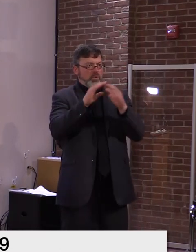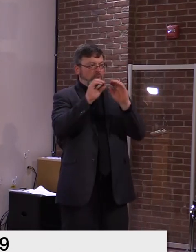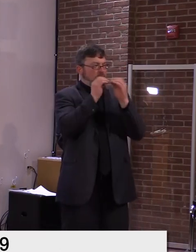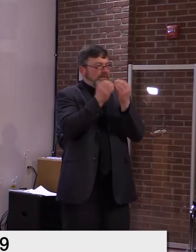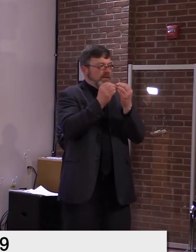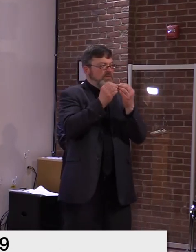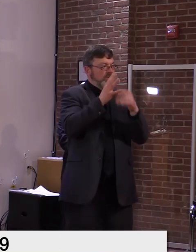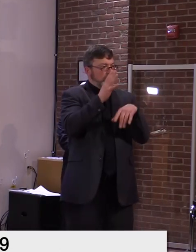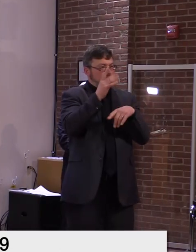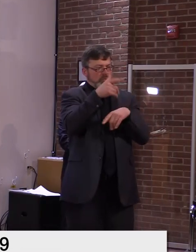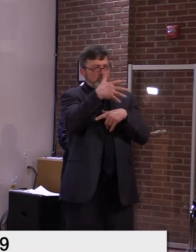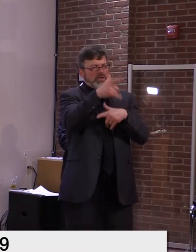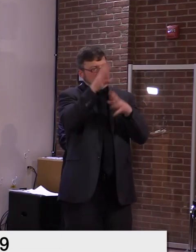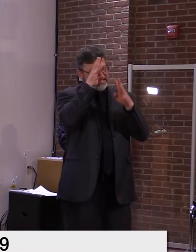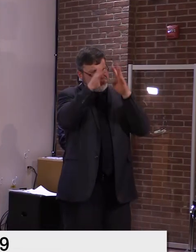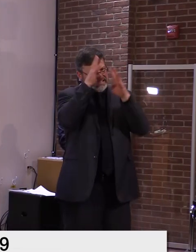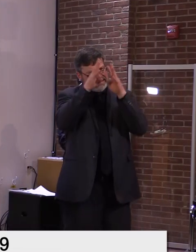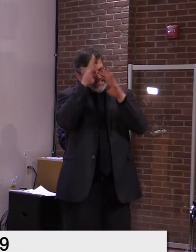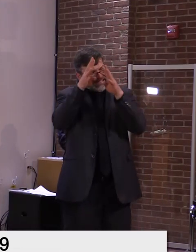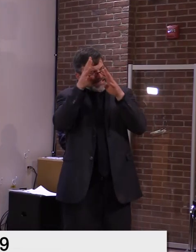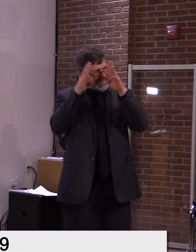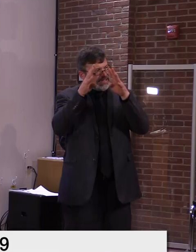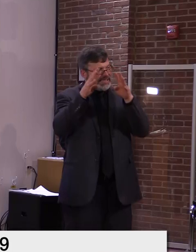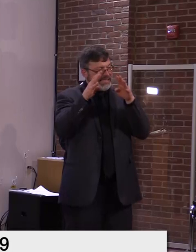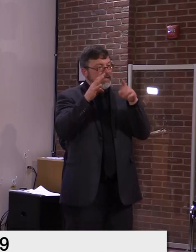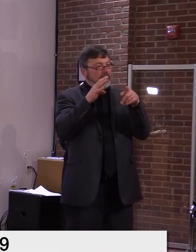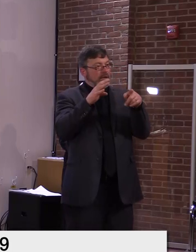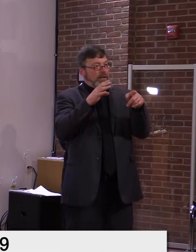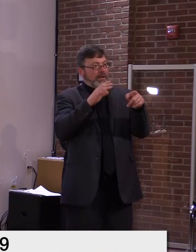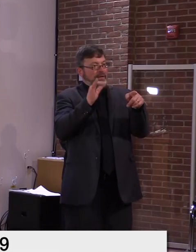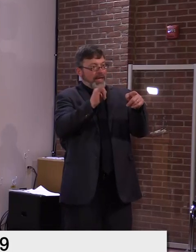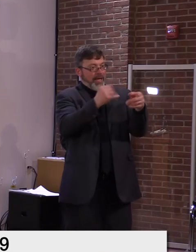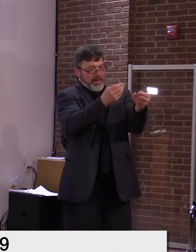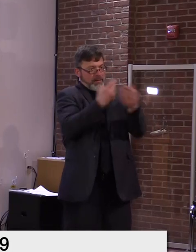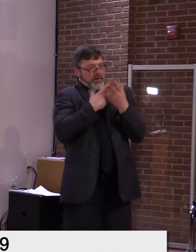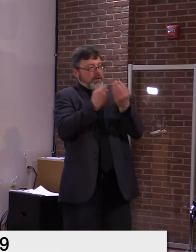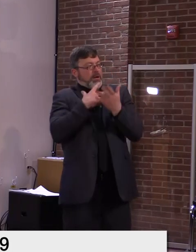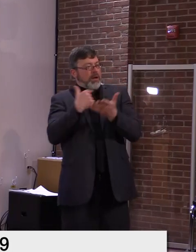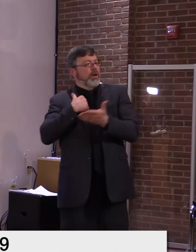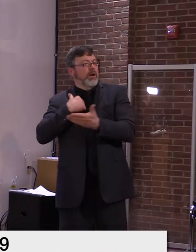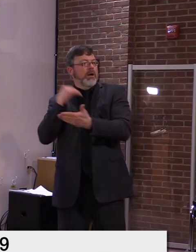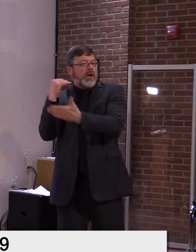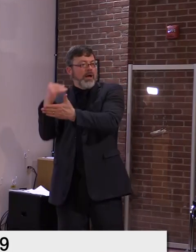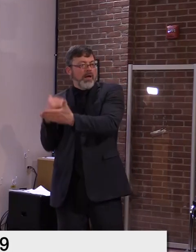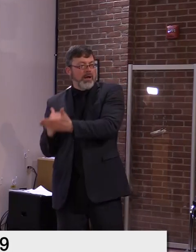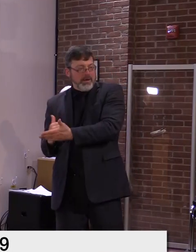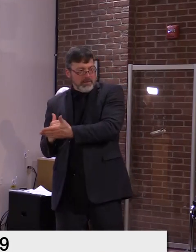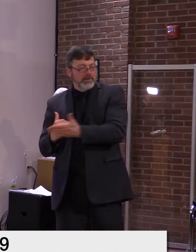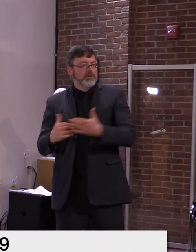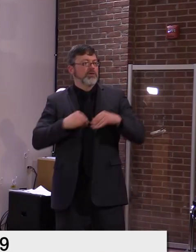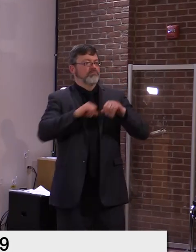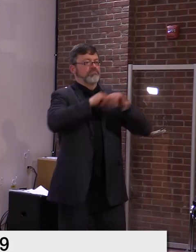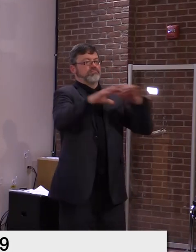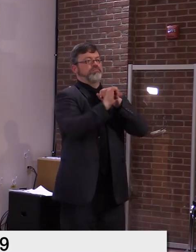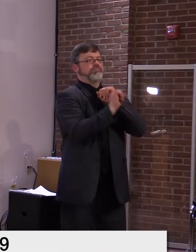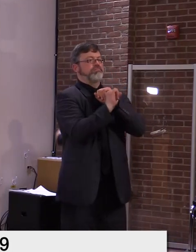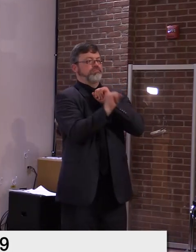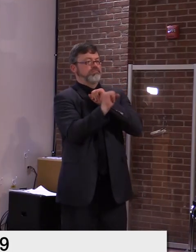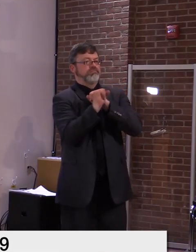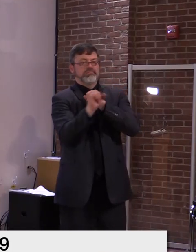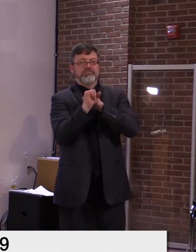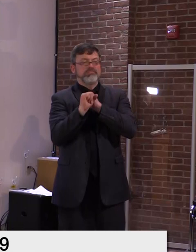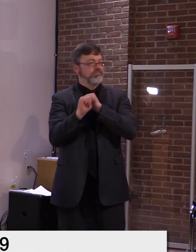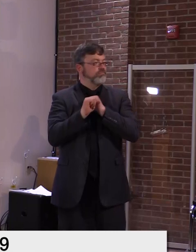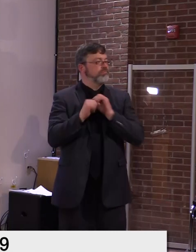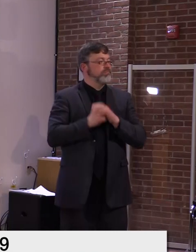schools and other programs that exist right now. We want you to expand. We want you to enhance. We want to provide